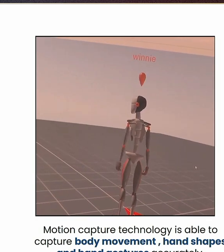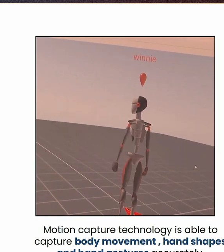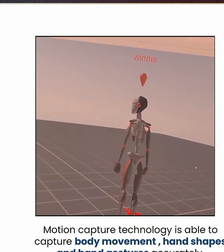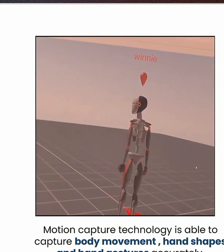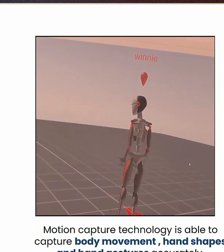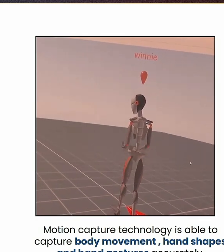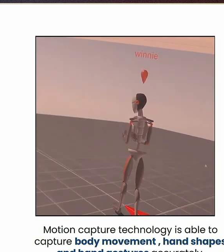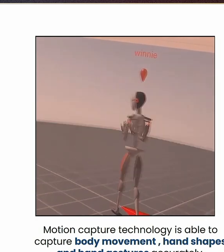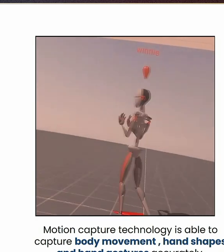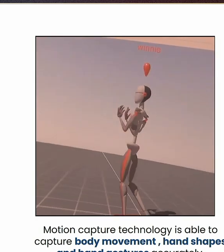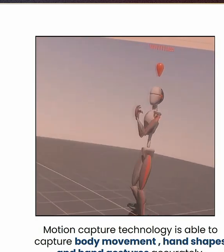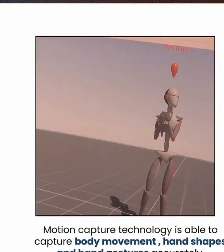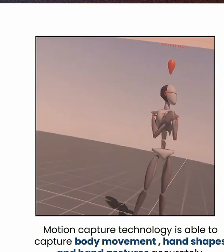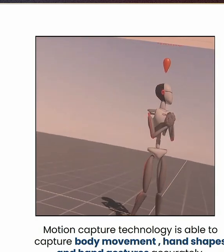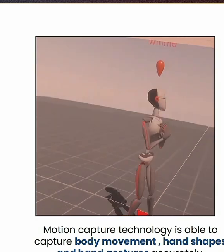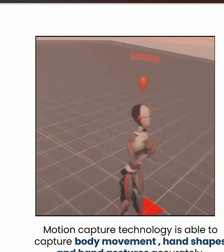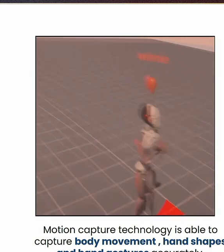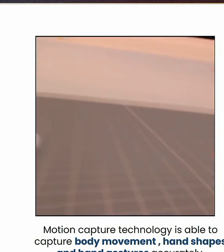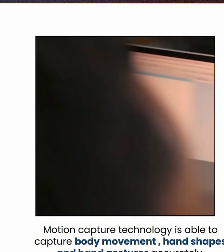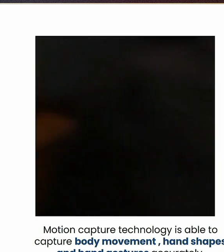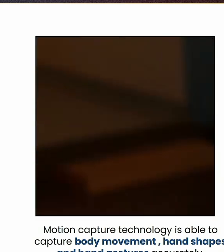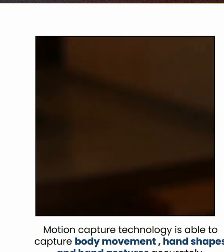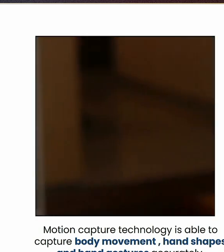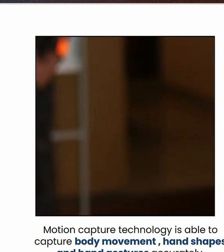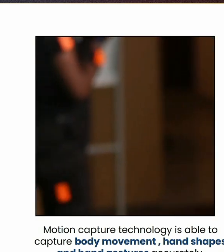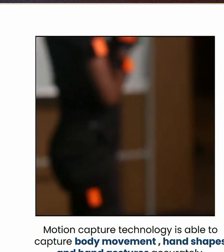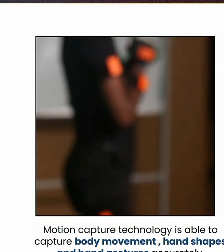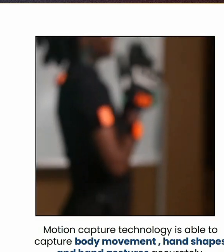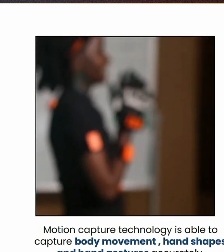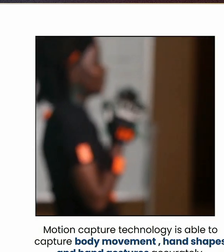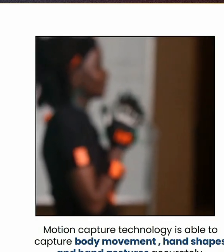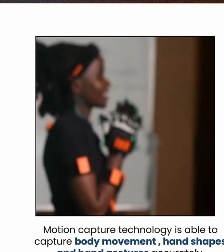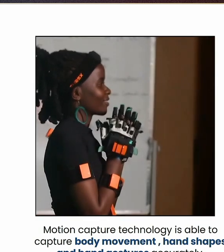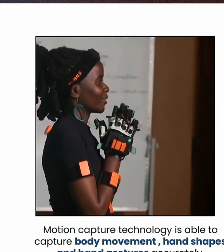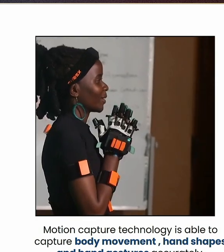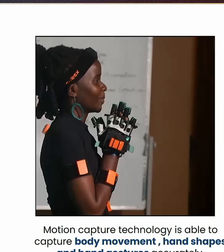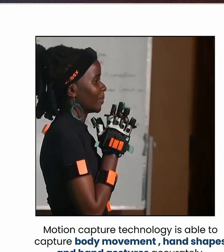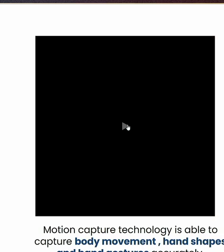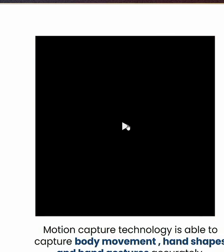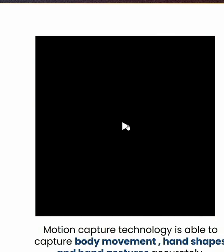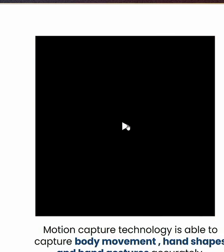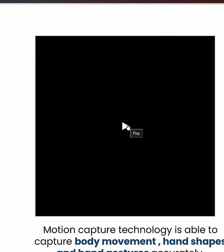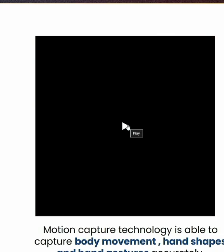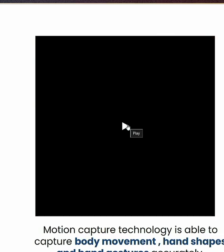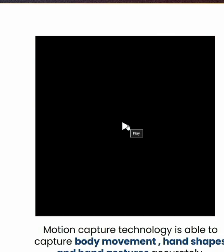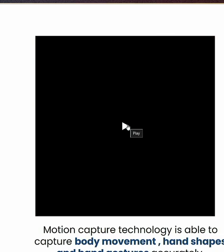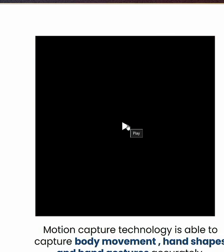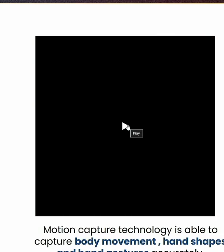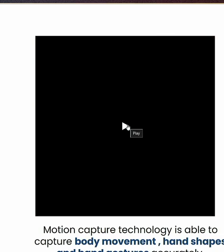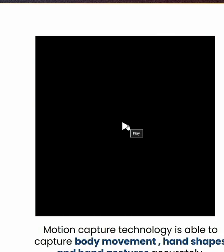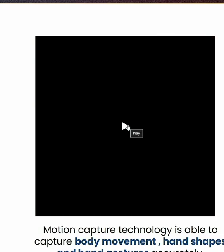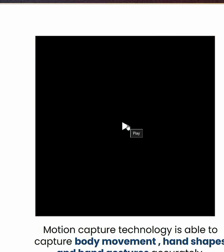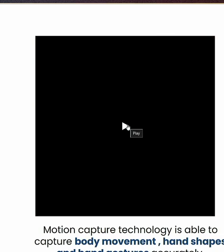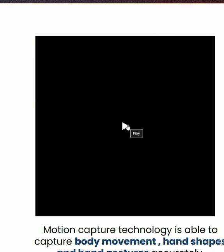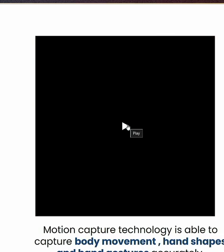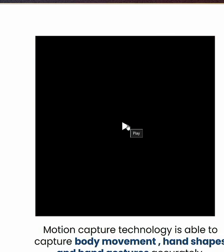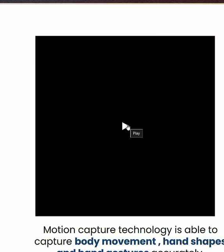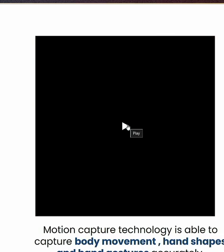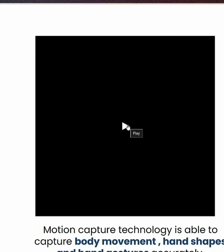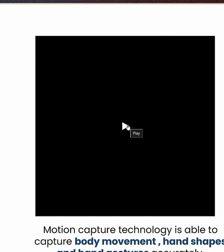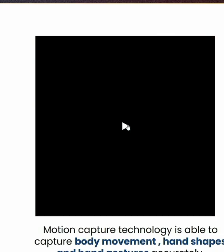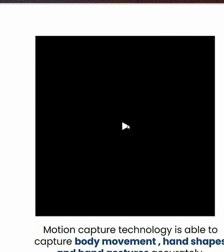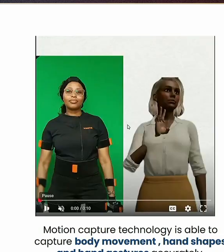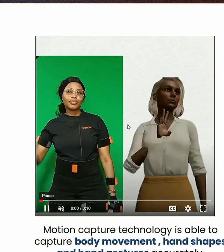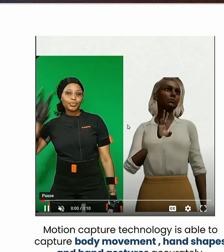to feel human or it has higher degrees of inaccuracy compared to motion capture. And so what motion capture helps us to achieve,